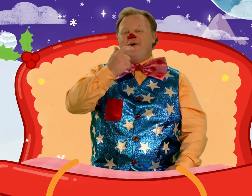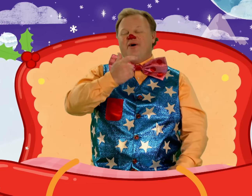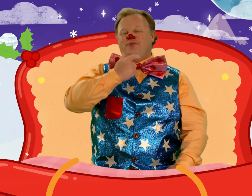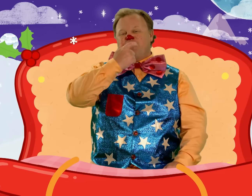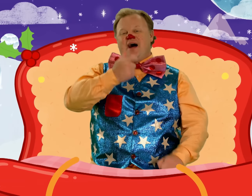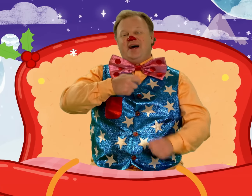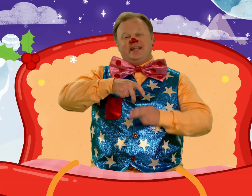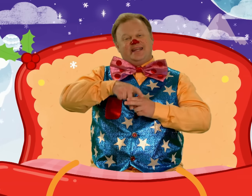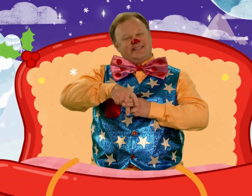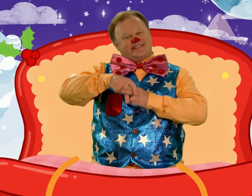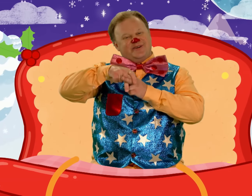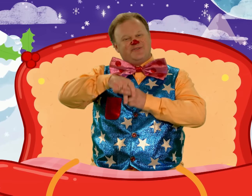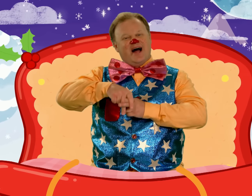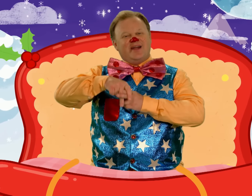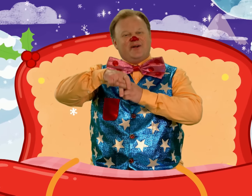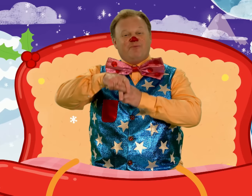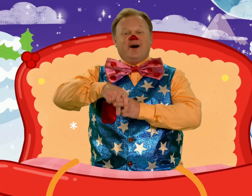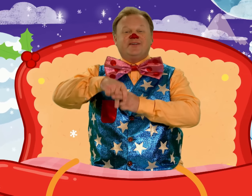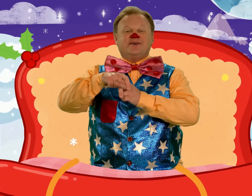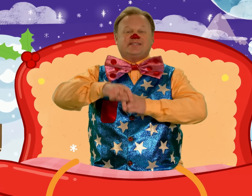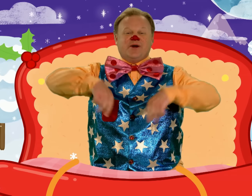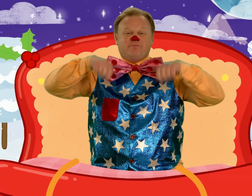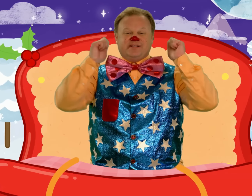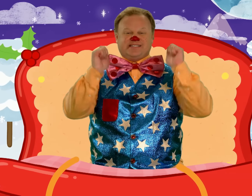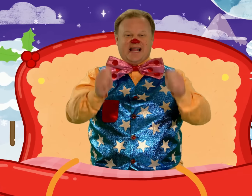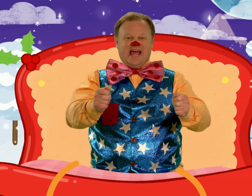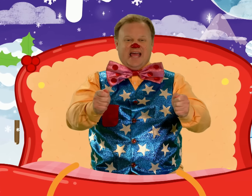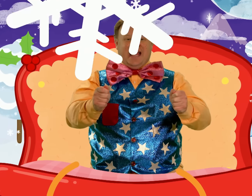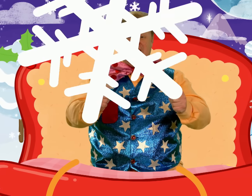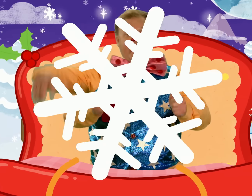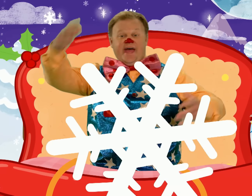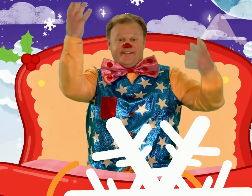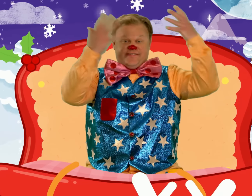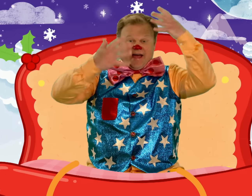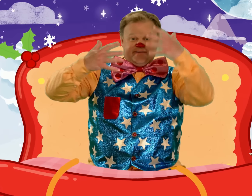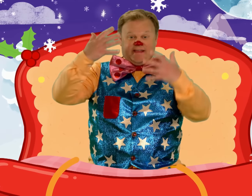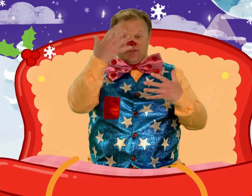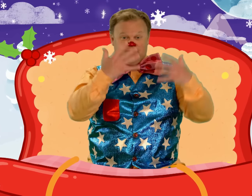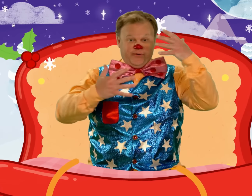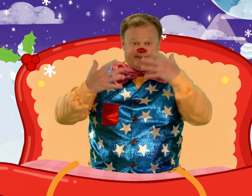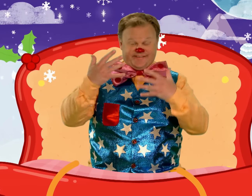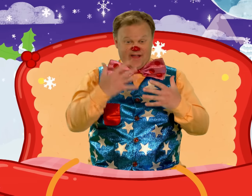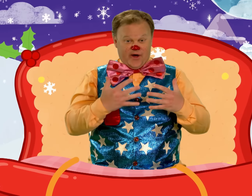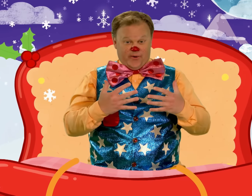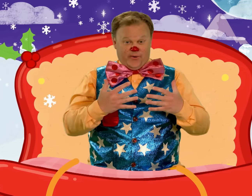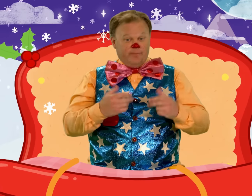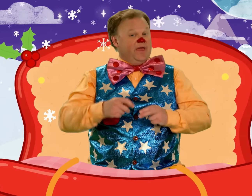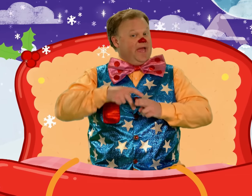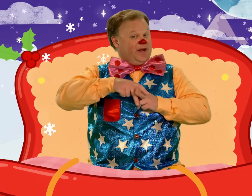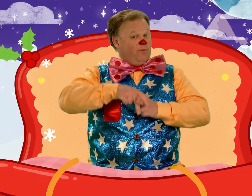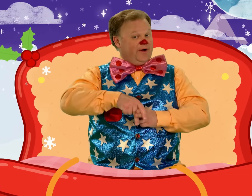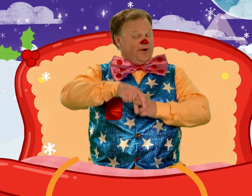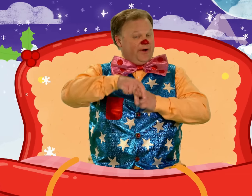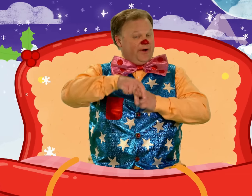what fun it is to ride on a one-horse open sleigh. Dashing through the snow in a one-horse